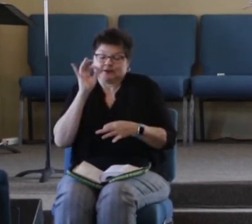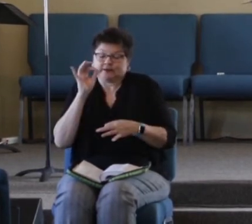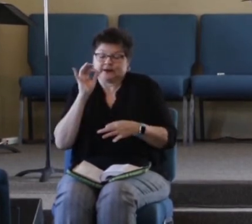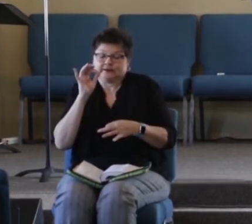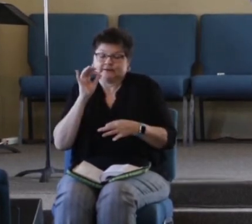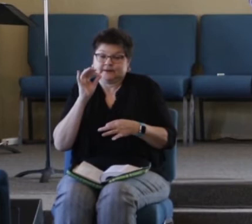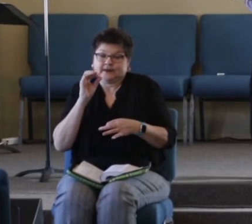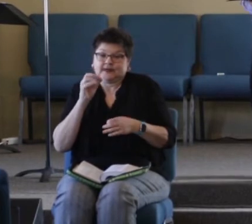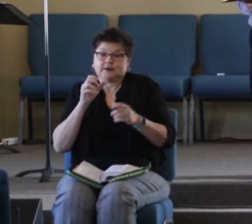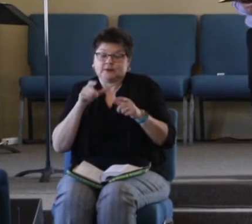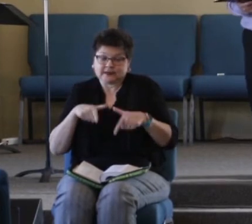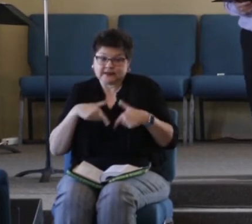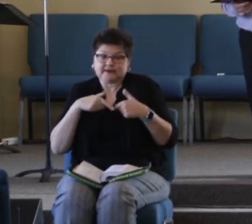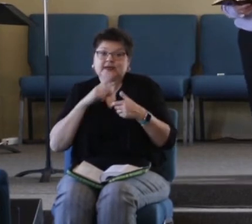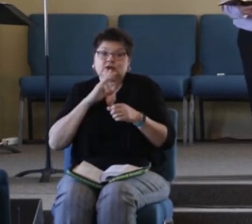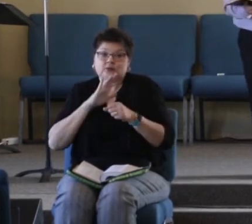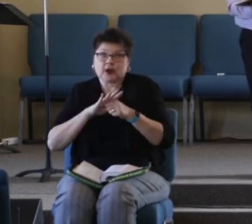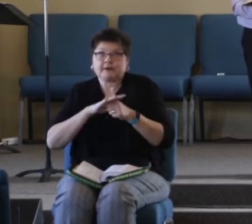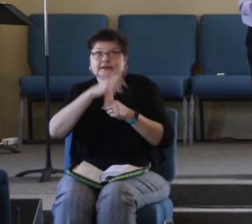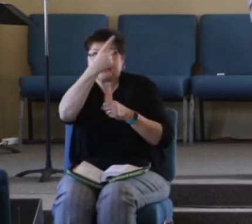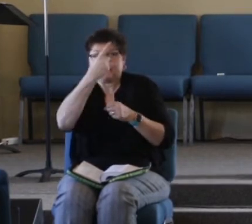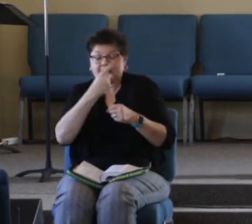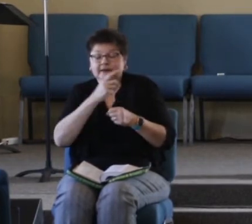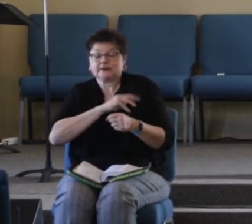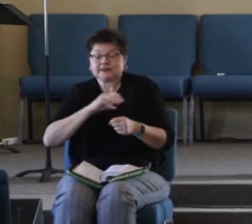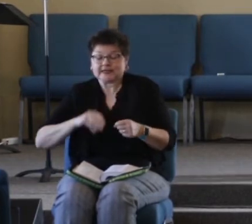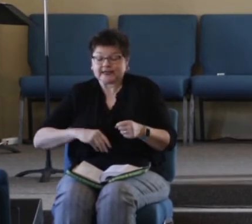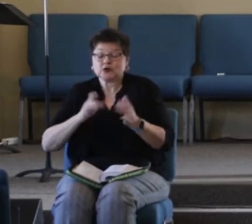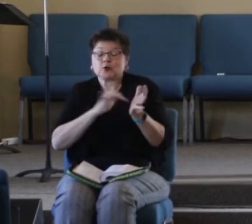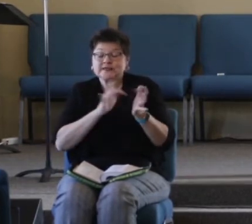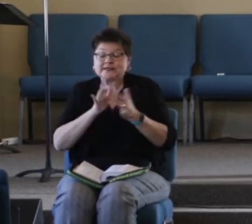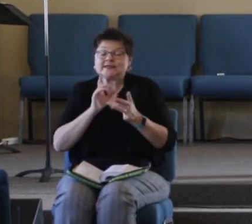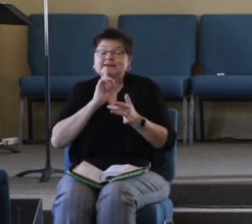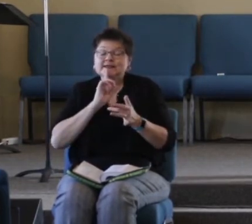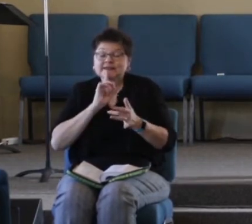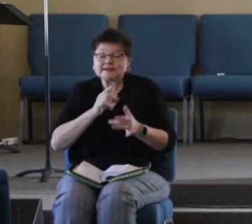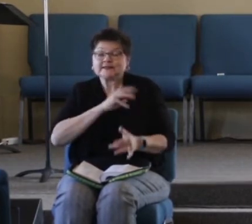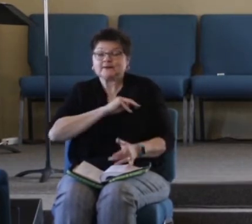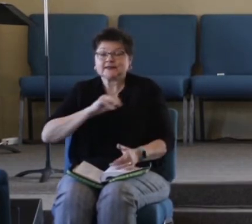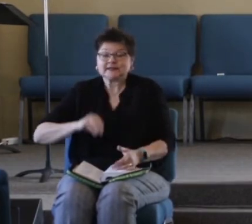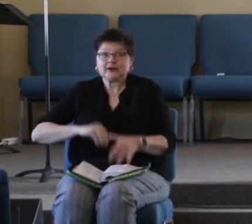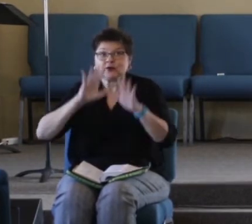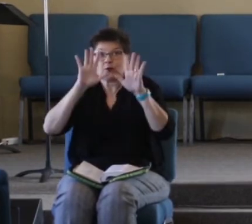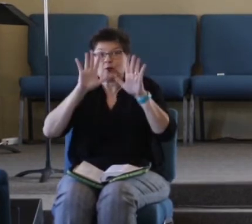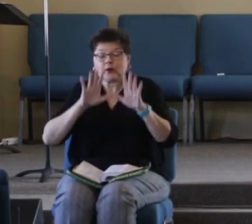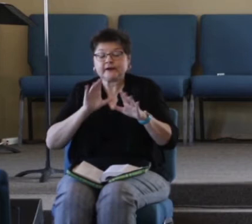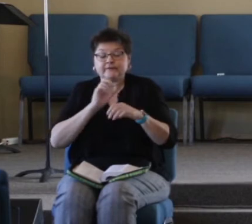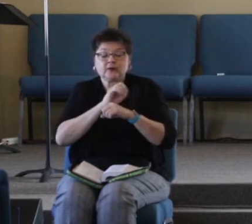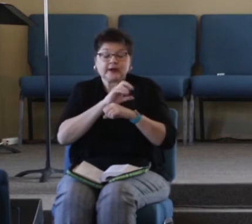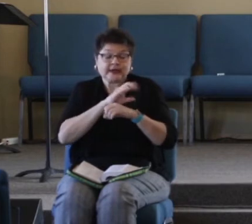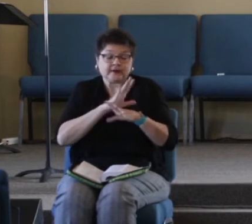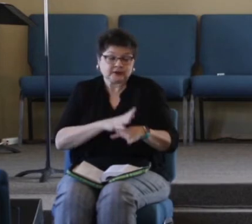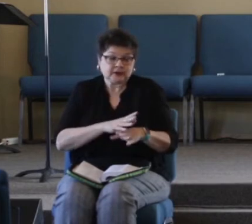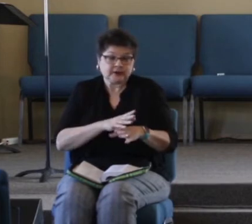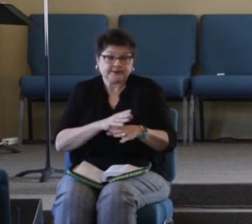And so Jesus is the Messiah, the wonderful counselor. In Micah chapter 4, verse